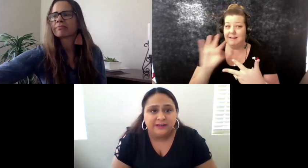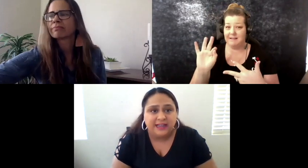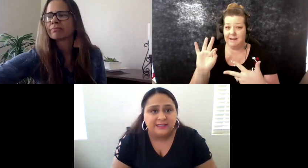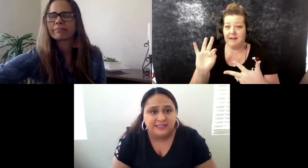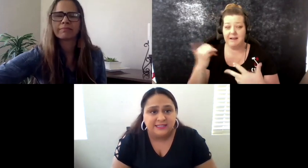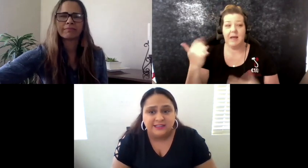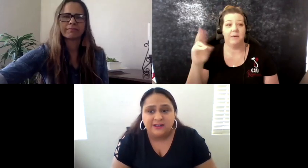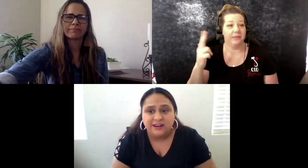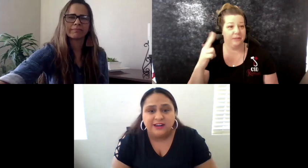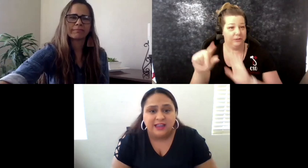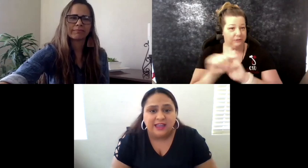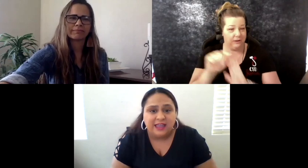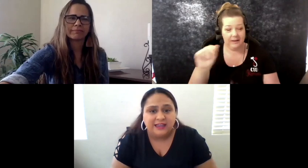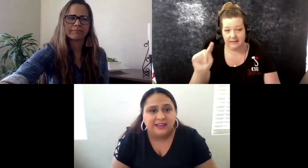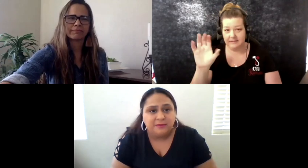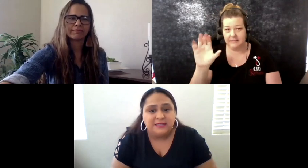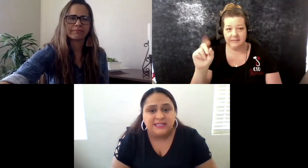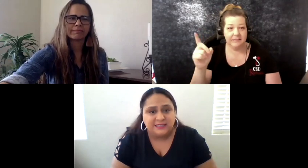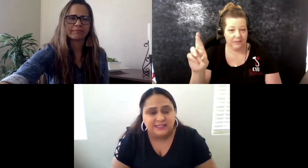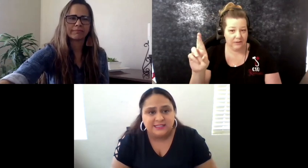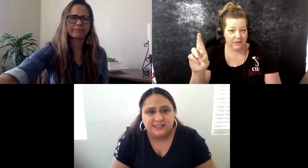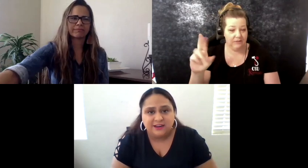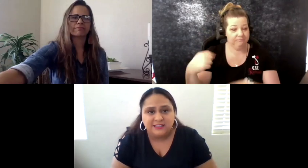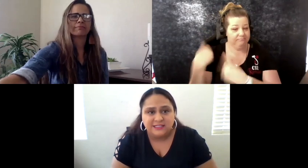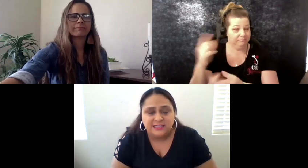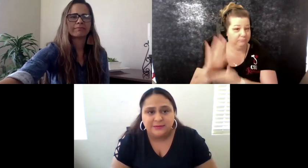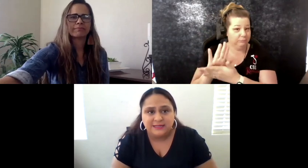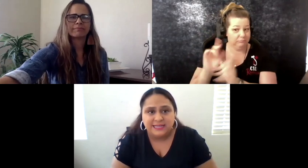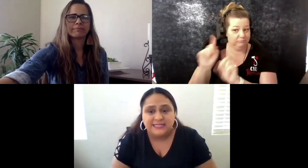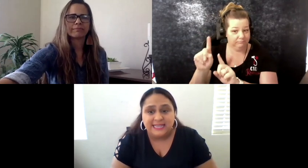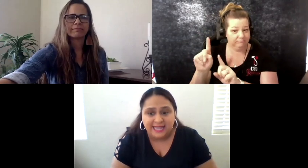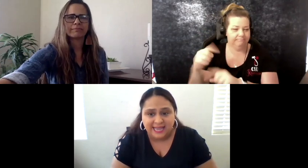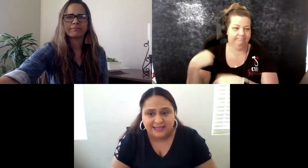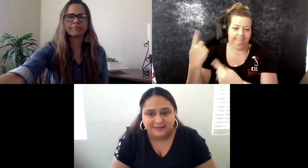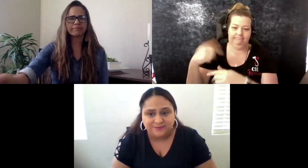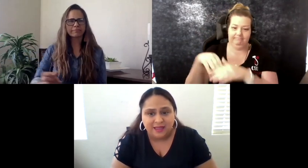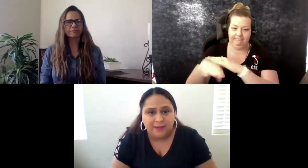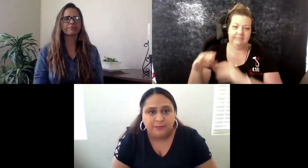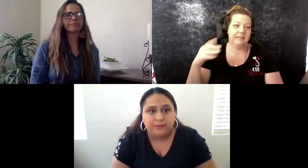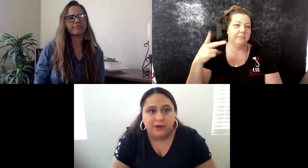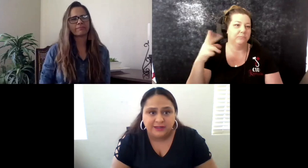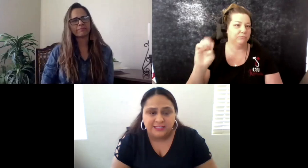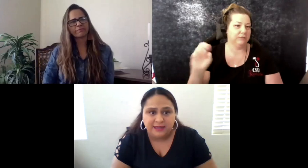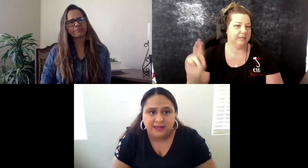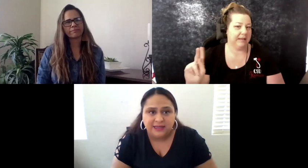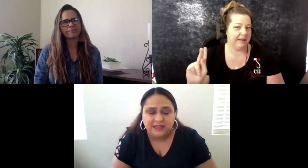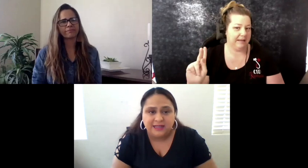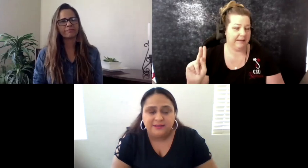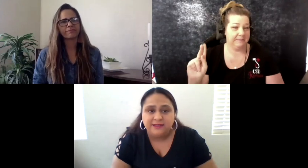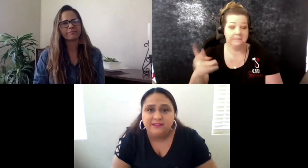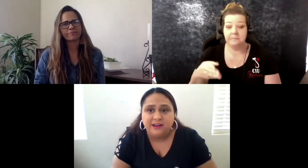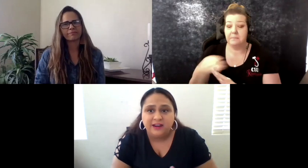3rd grader at CSDR and has been attending CSDR since he was in TK. Prior to being